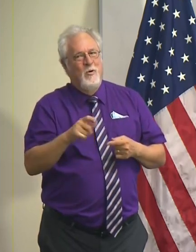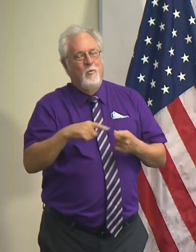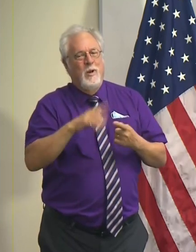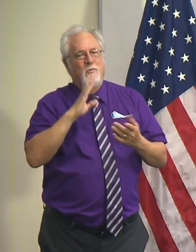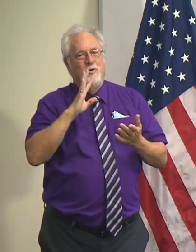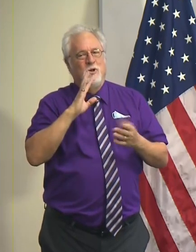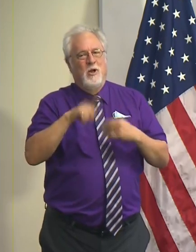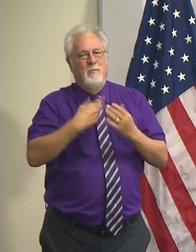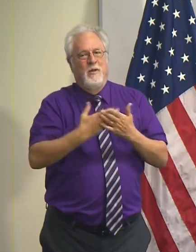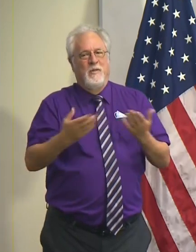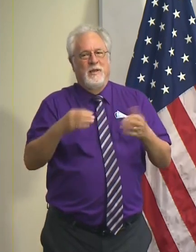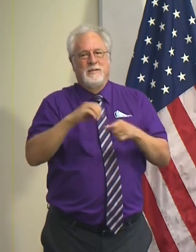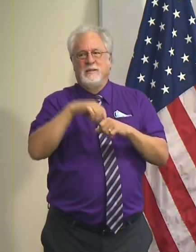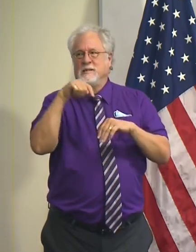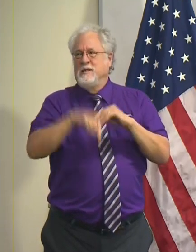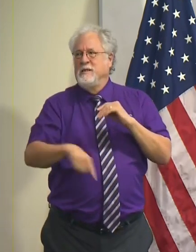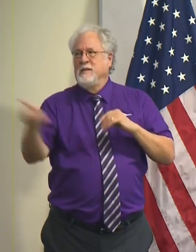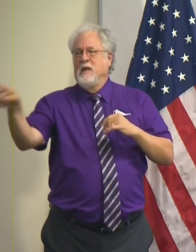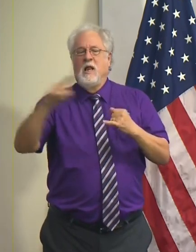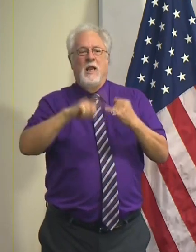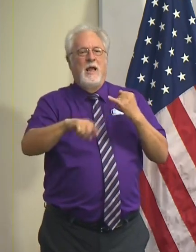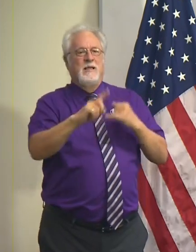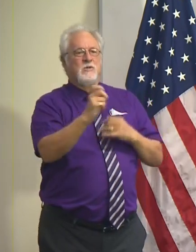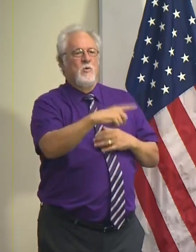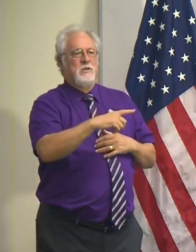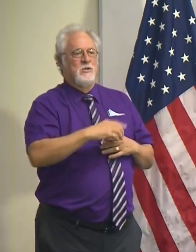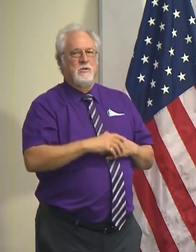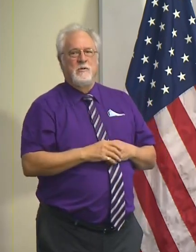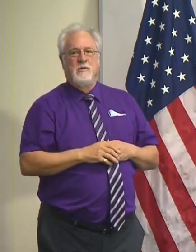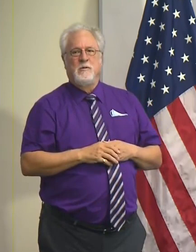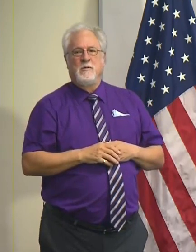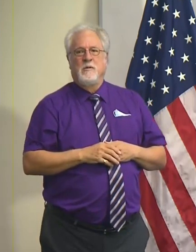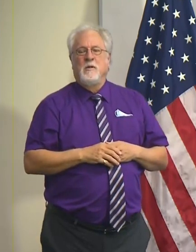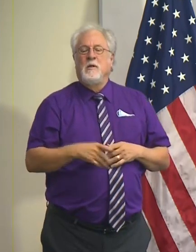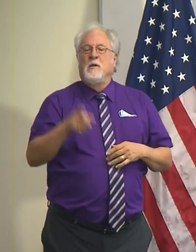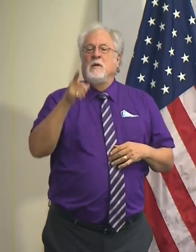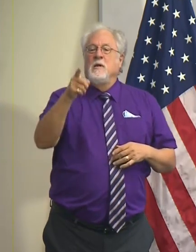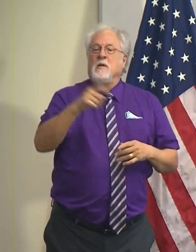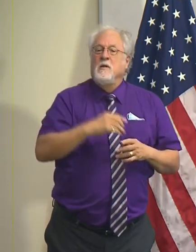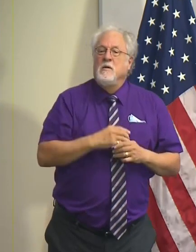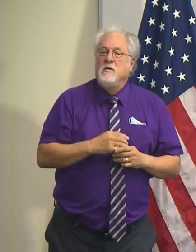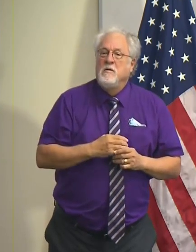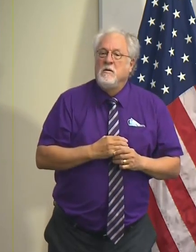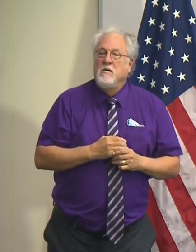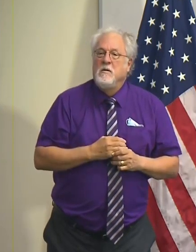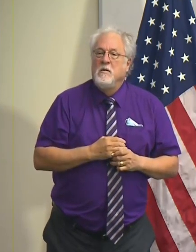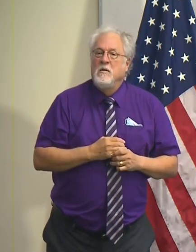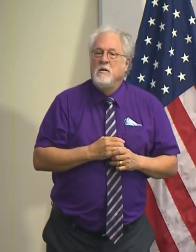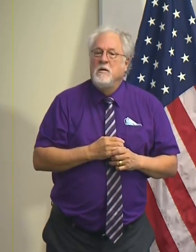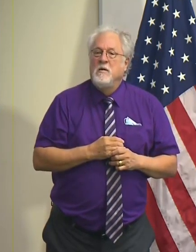about these things in detail. Last question. Yes, ma'am.